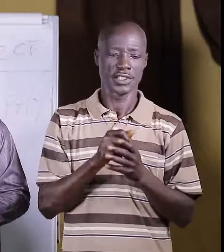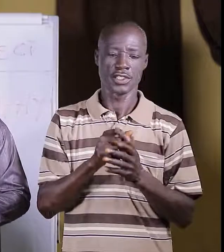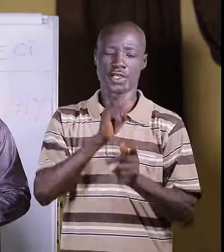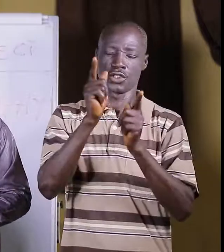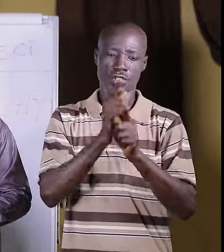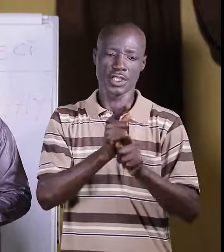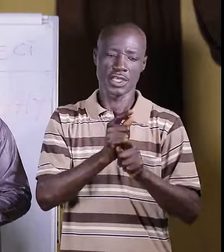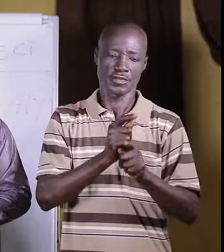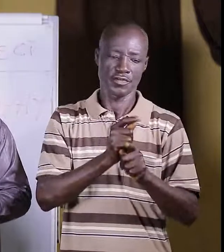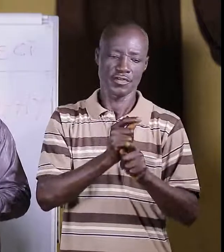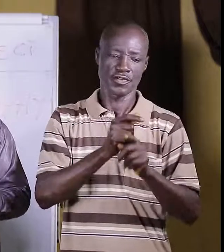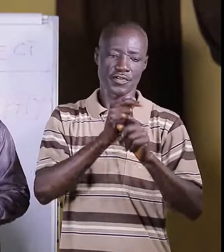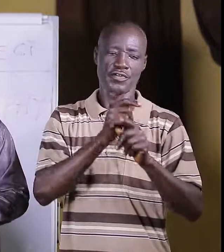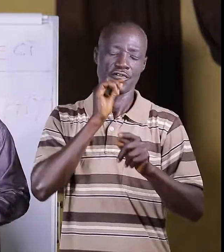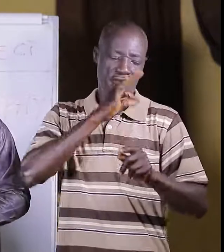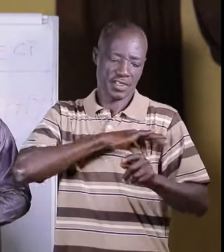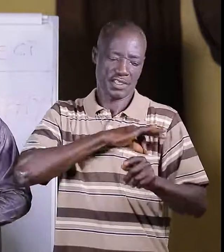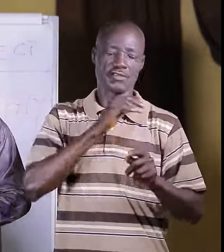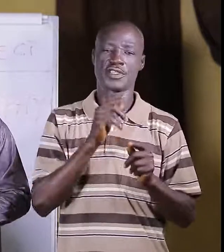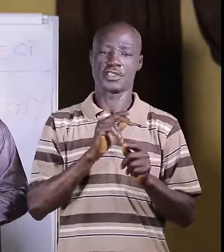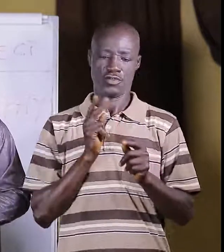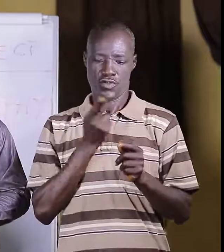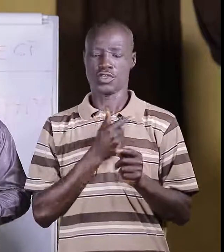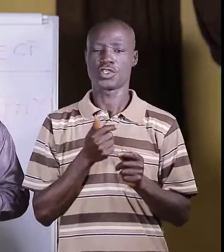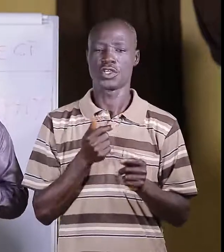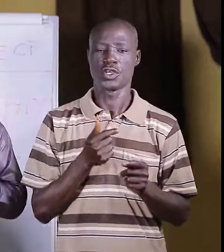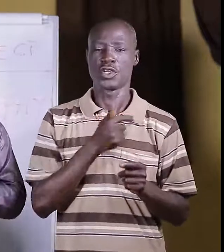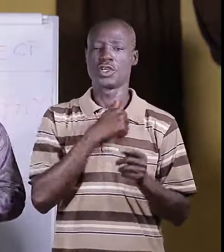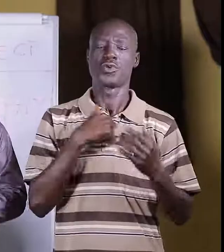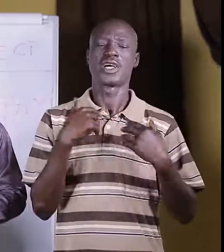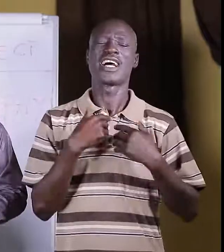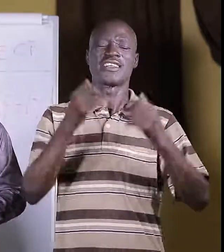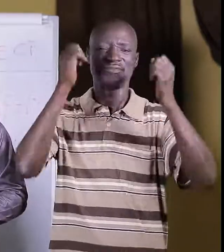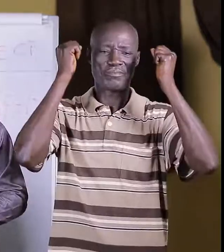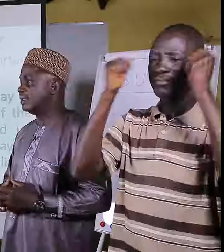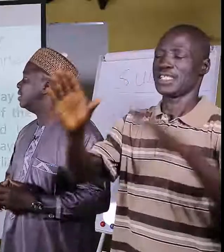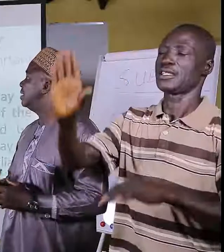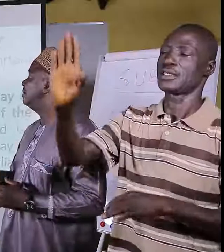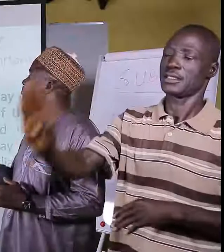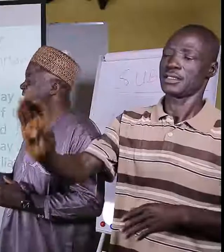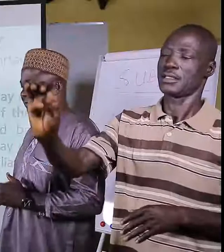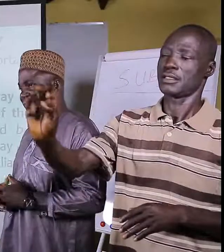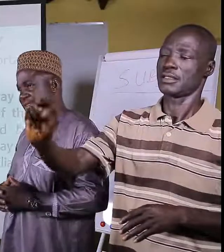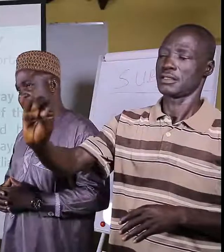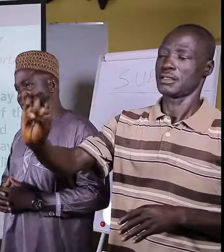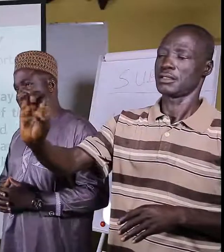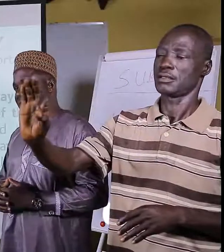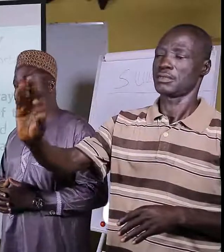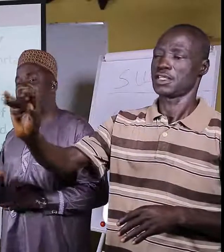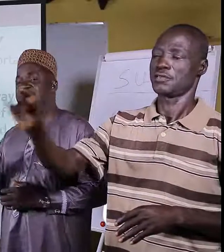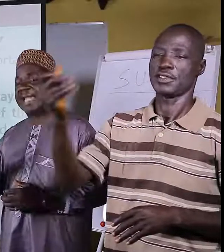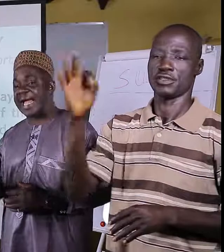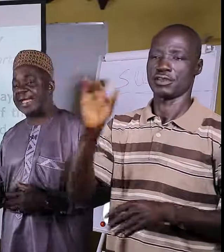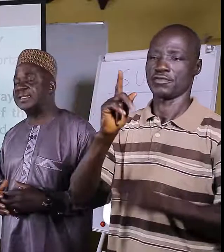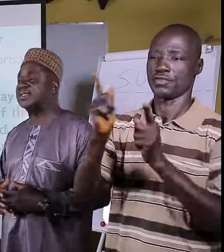yes. And I want to say here that we have so numerous benefits